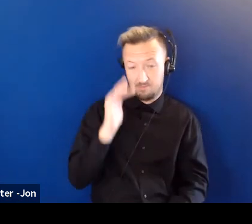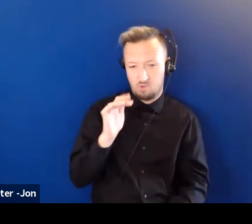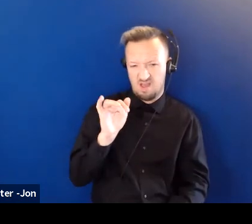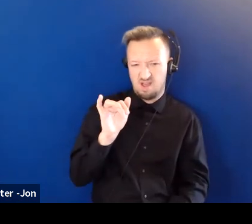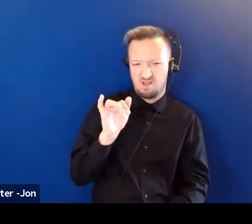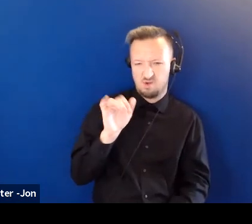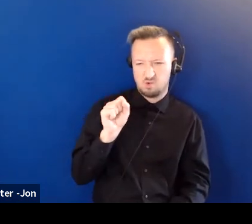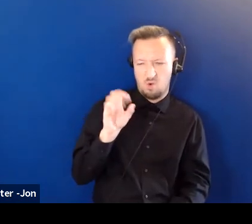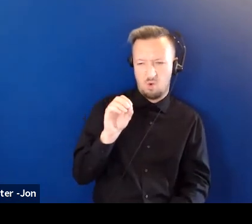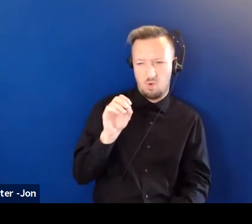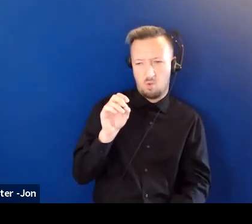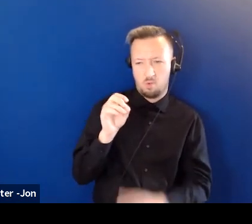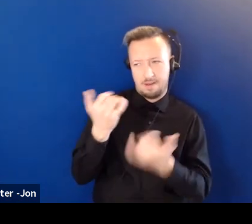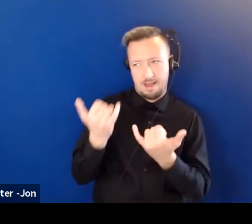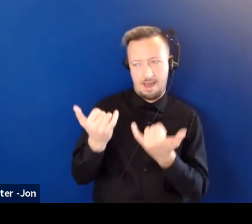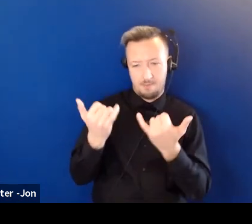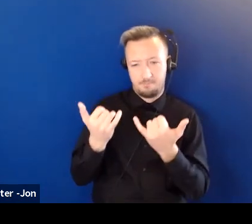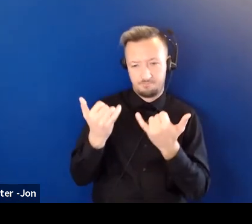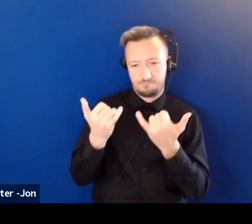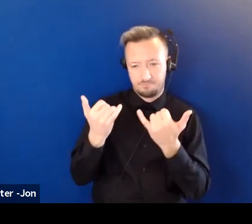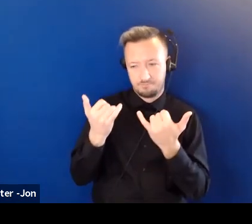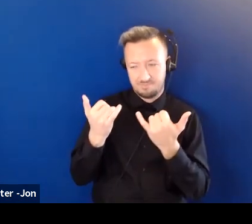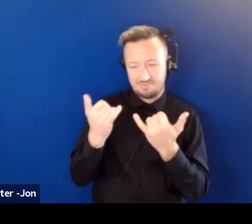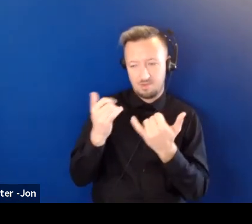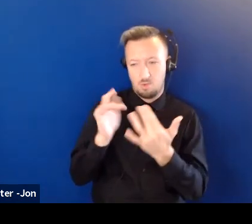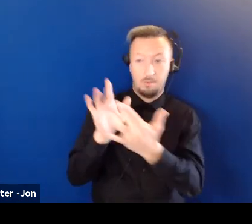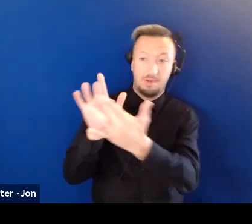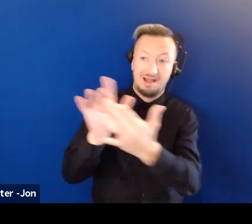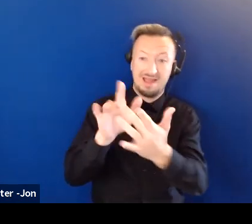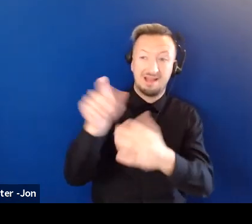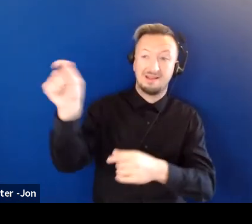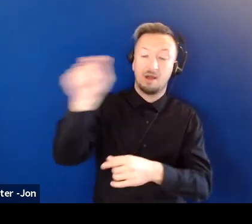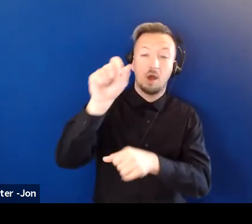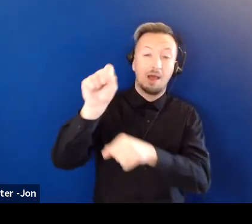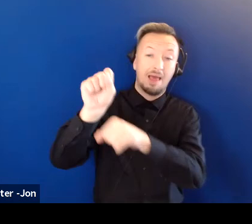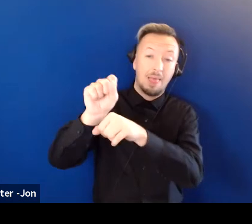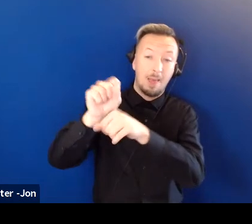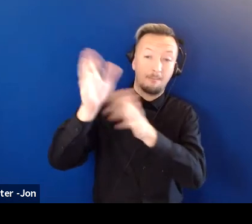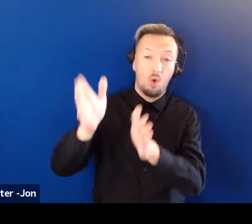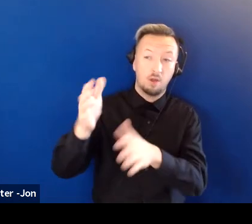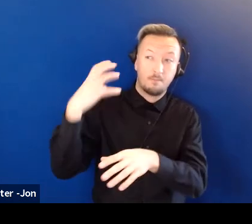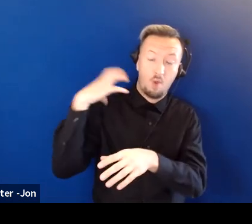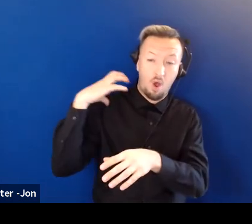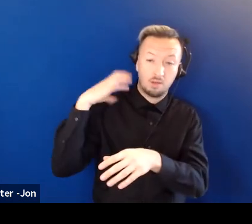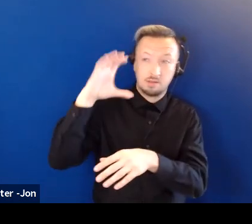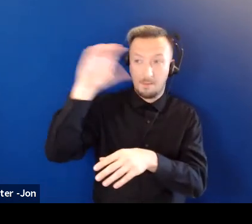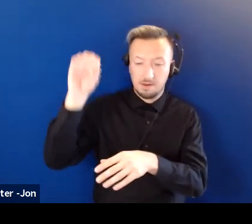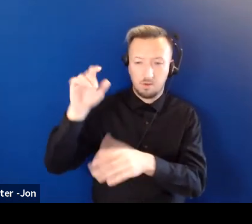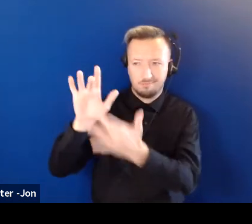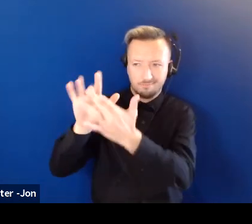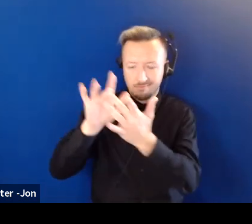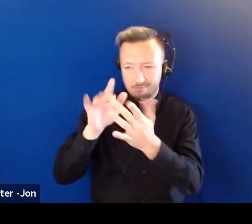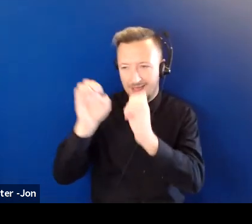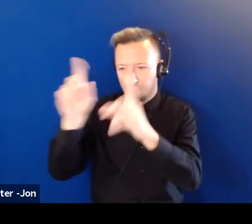to around educating employers, since it's a newer track to take as to